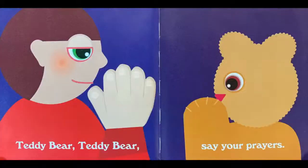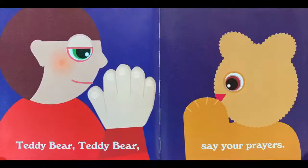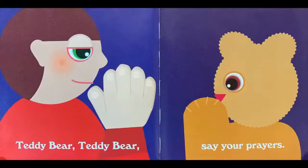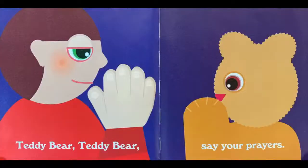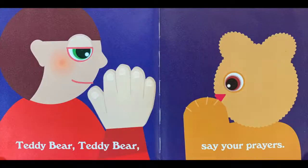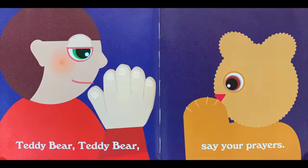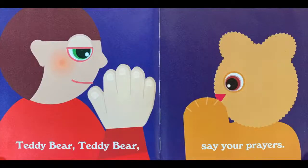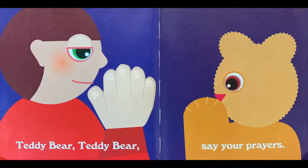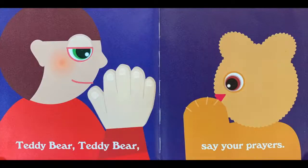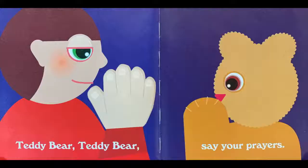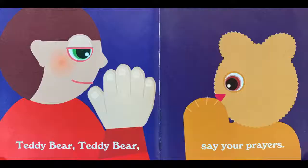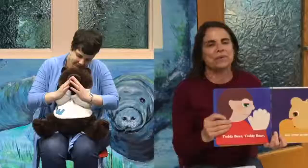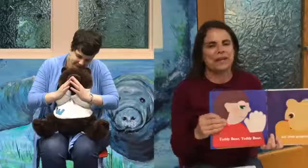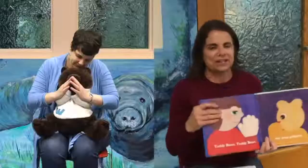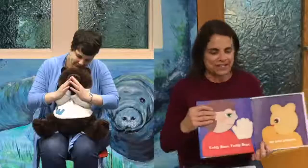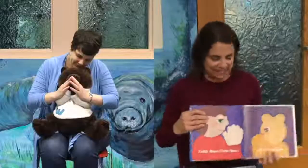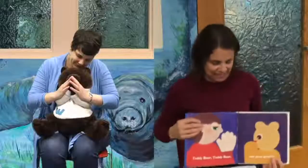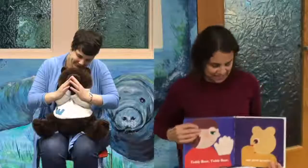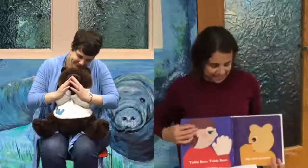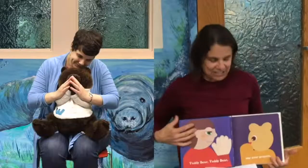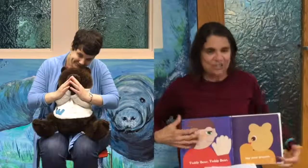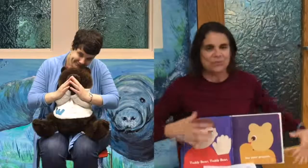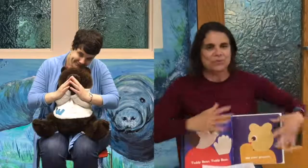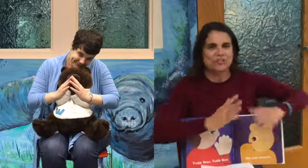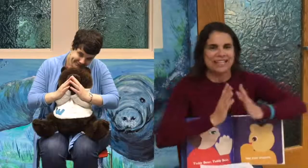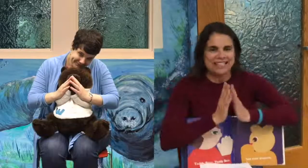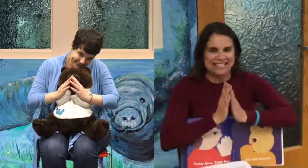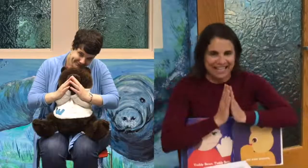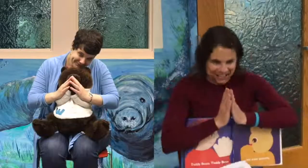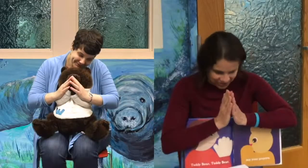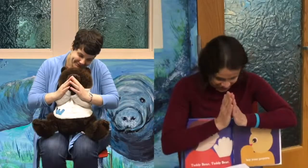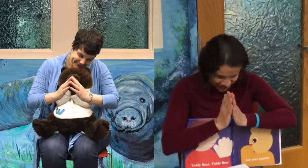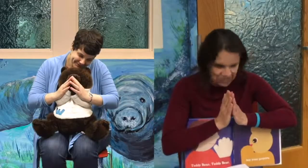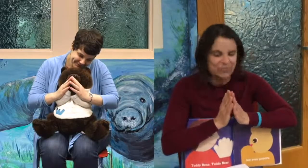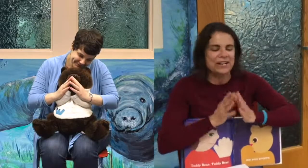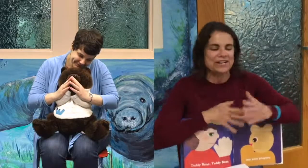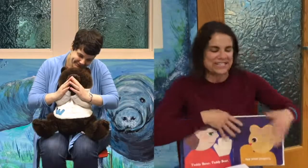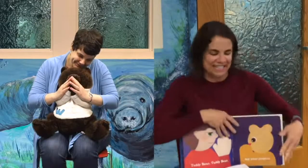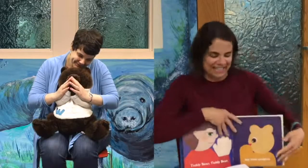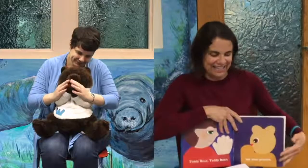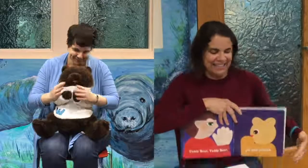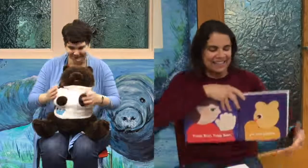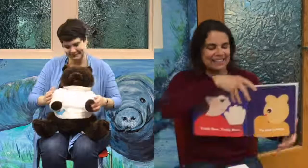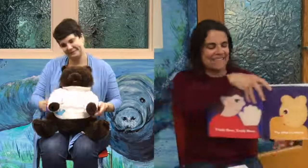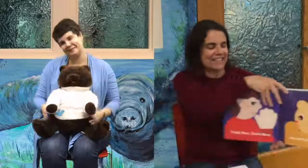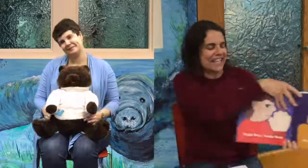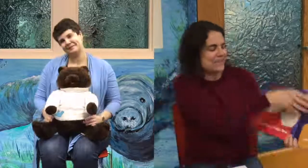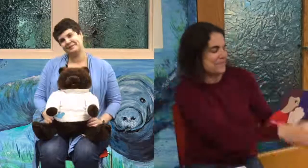Teddy bear, say your prayers. So you can put your hands together and say your prayers. Lovely.